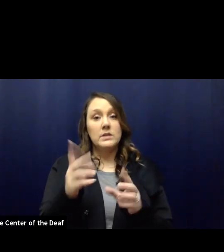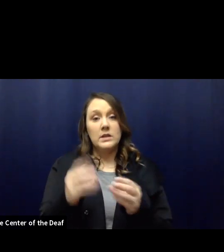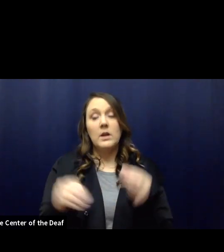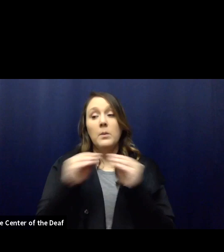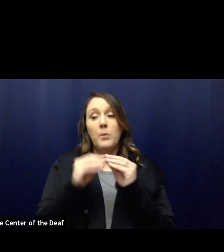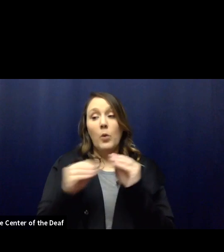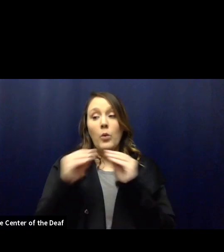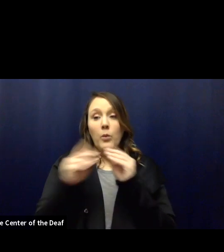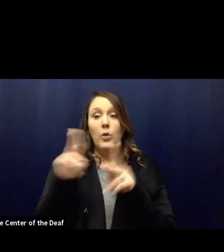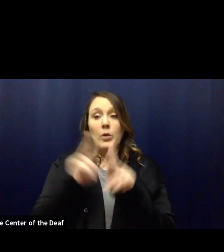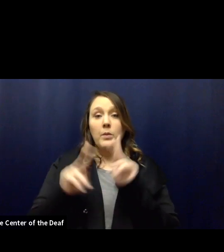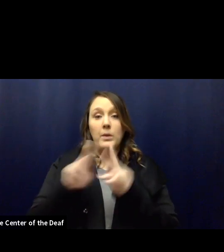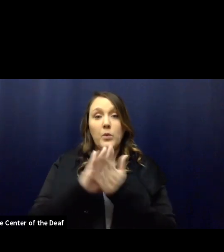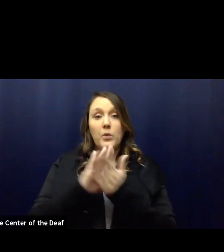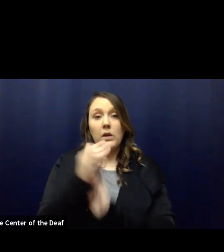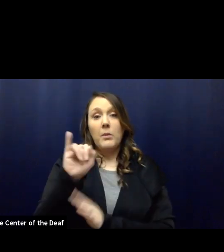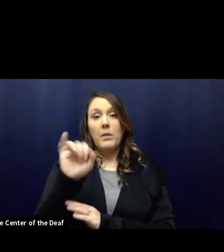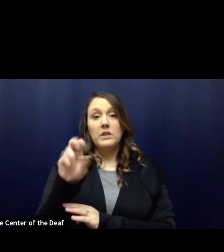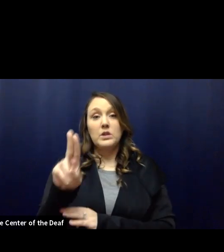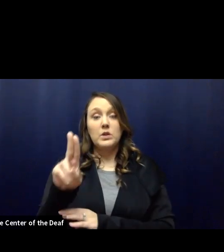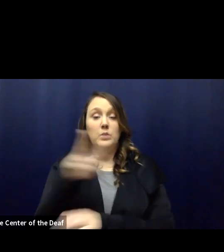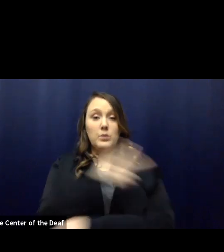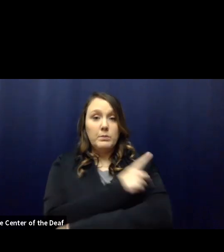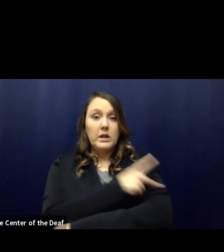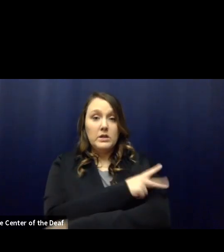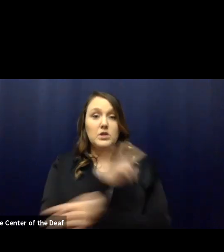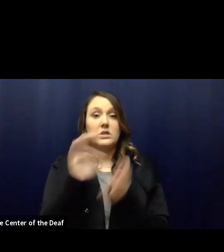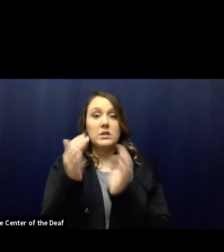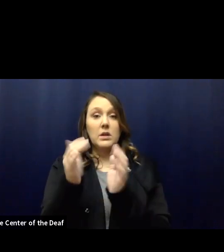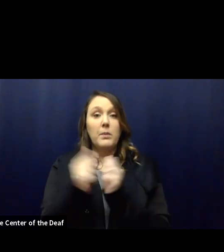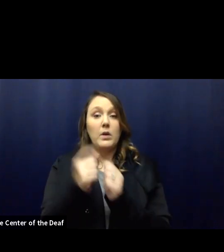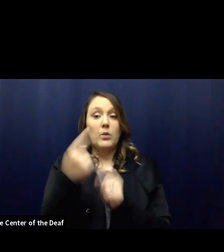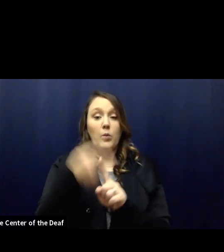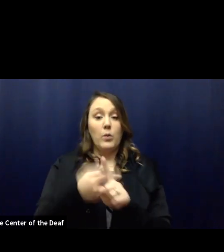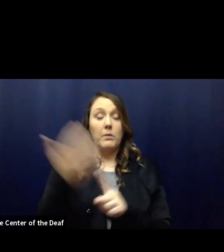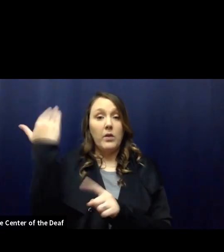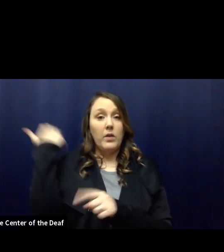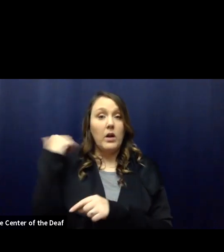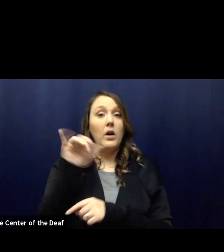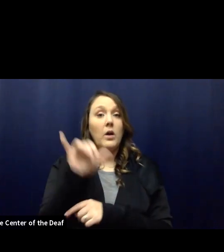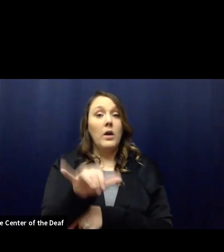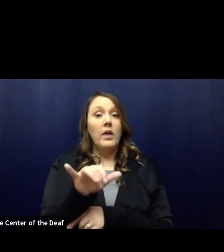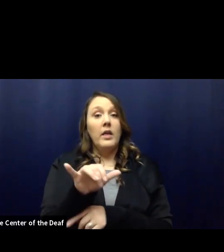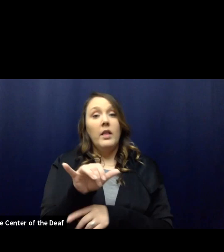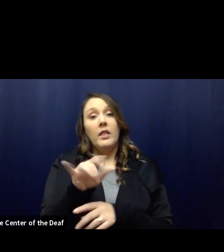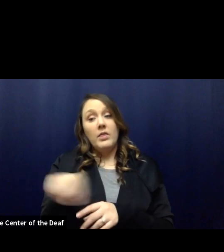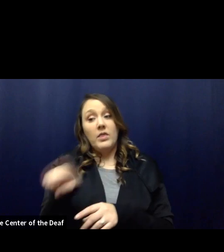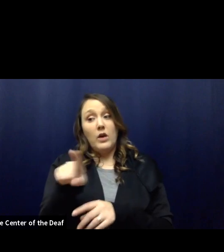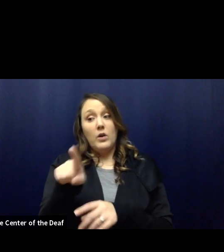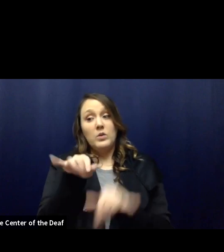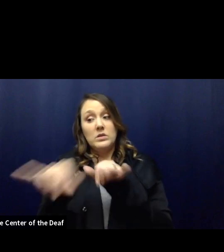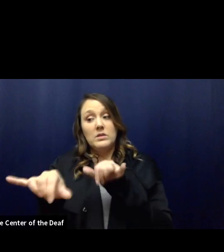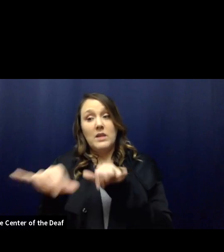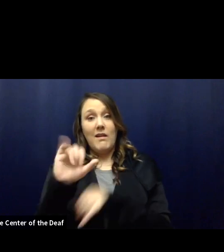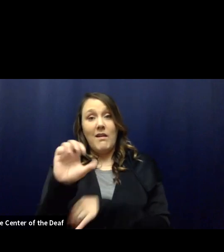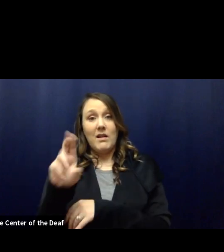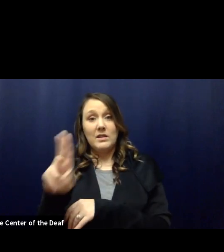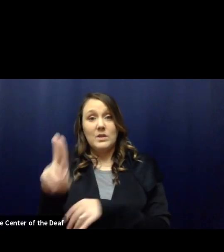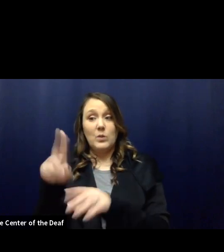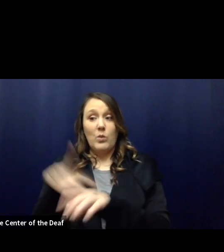become ICU patients compared to just a month ago. And so those stays naturally are going to be longer than just an acute care